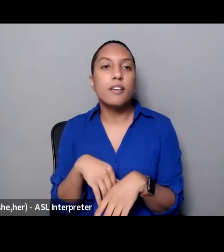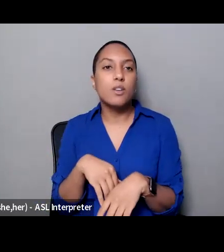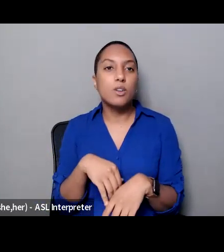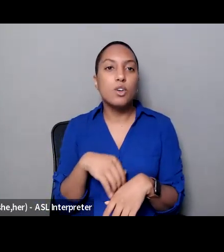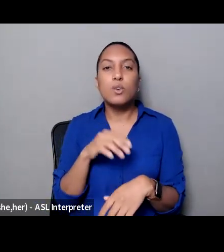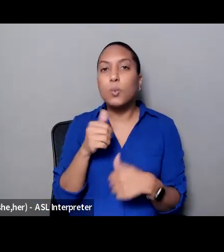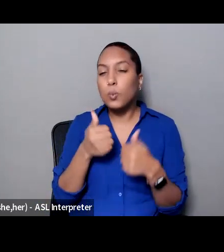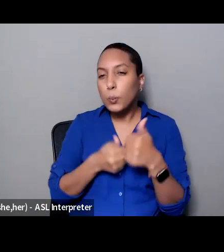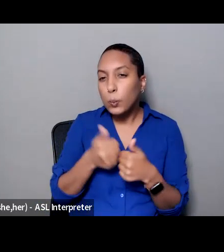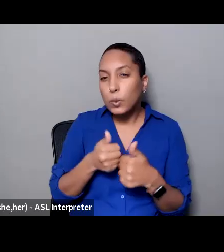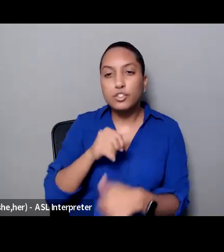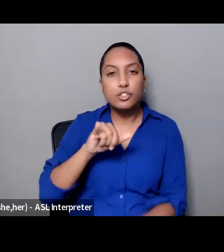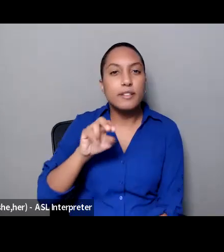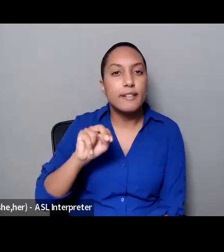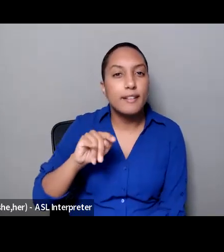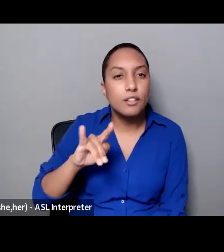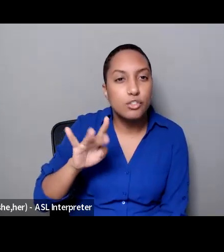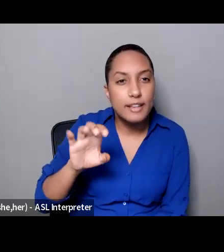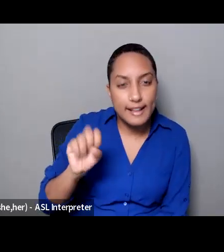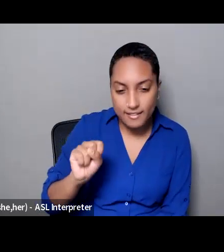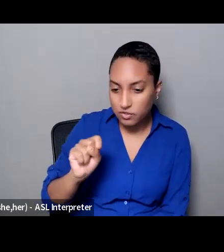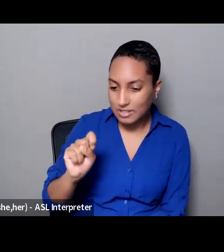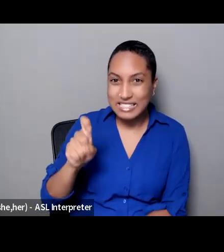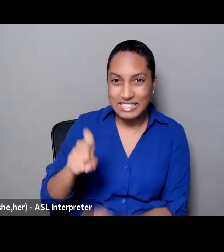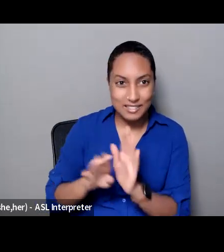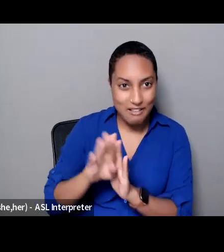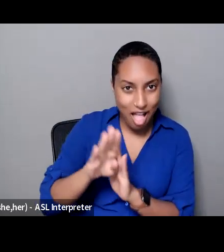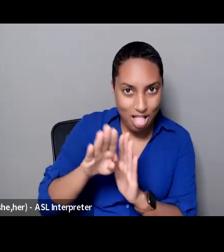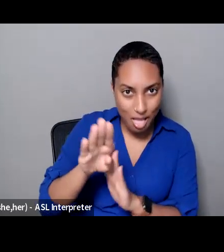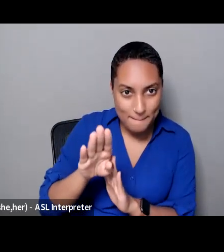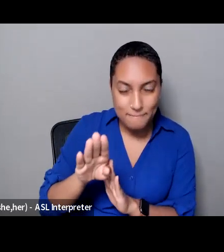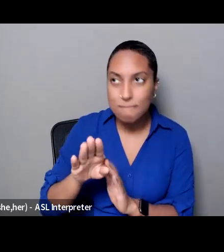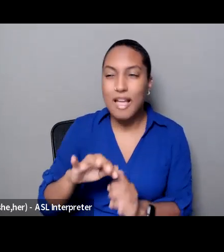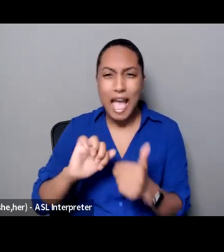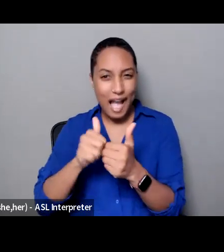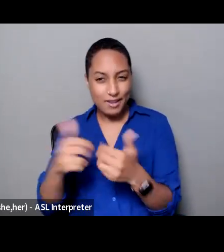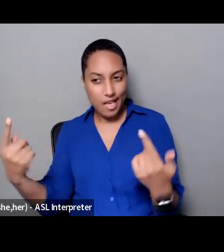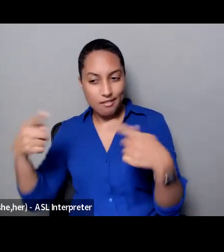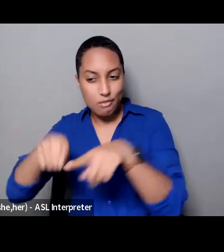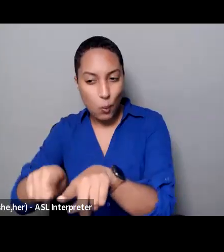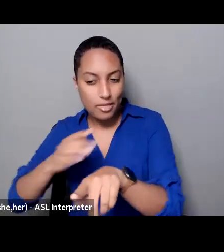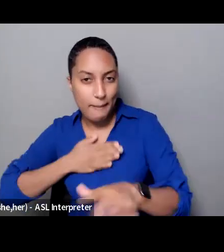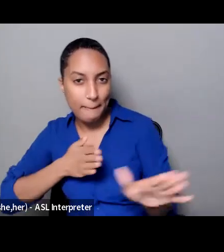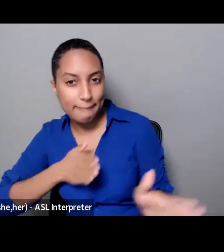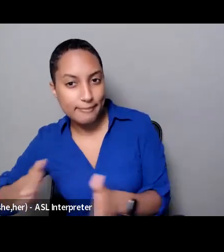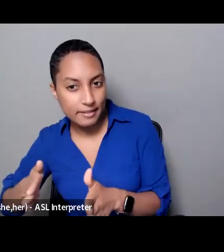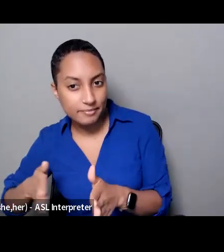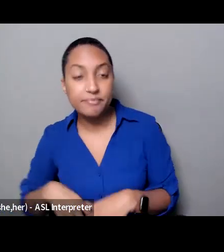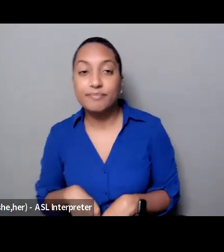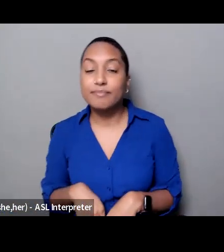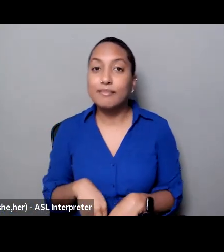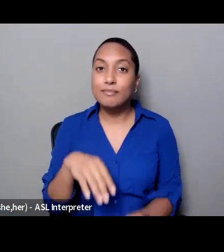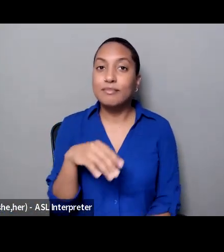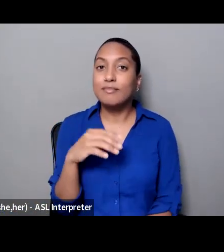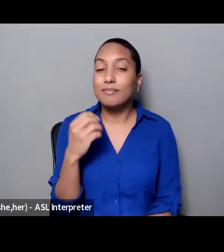be aligned with your strategic plan. Because DE&I is not just one more effort,